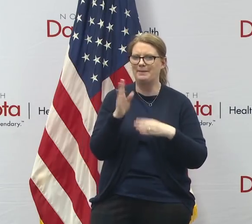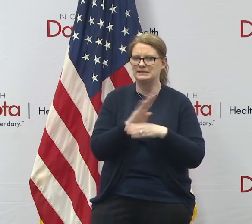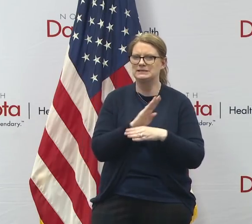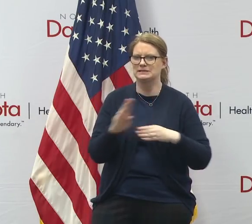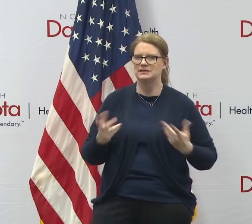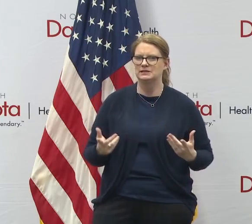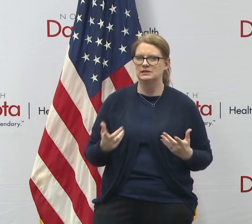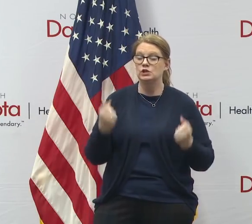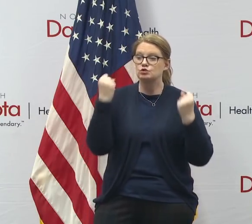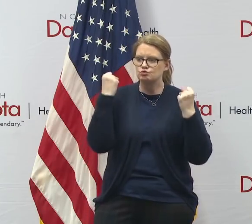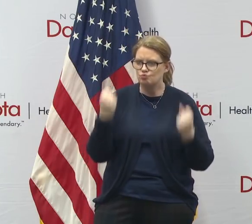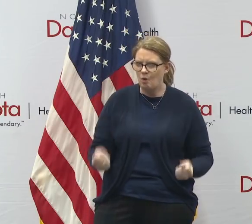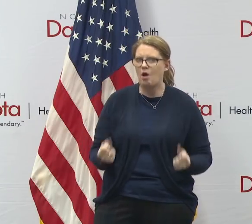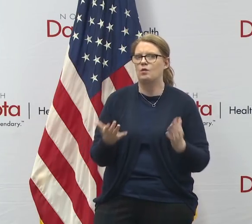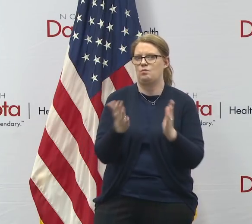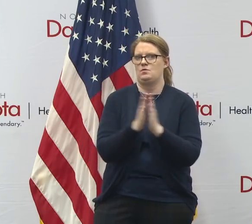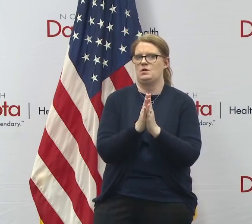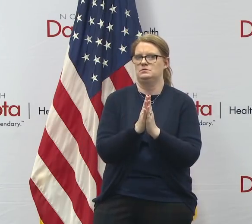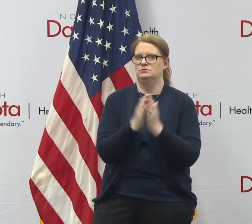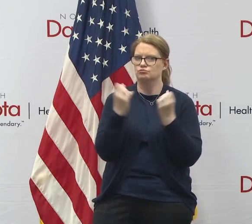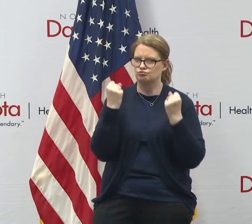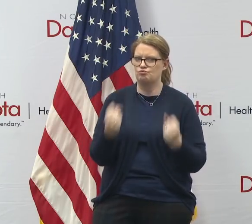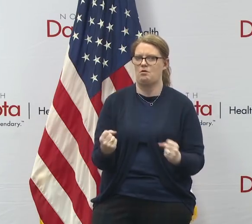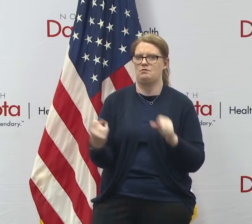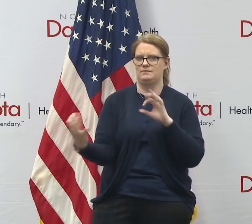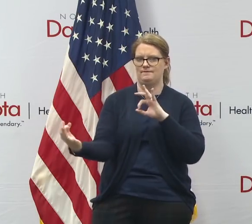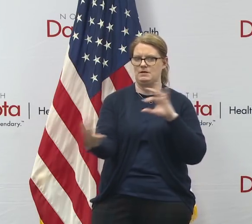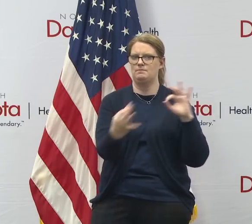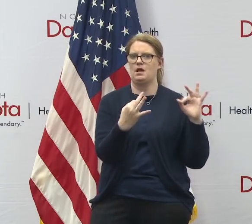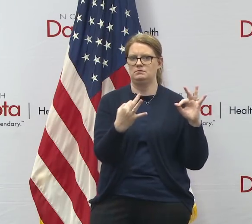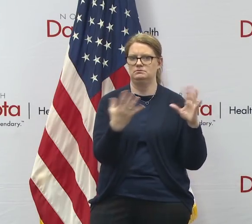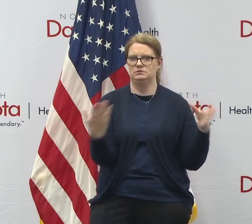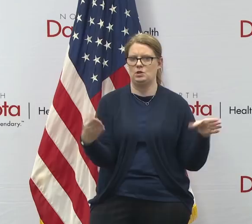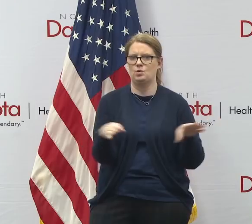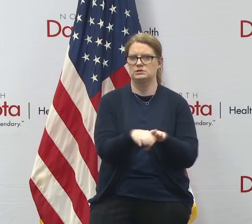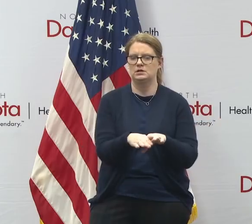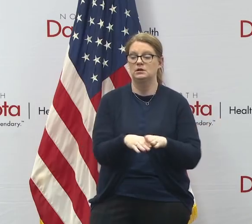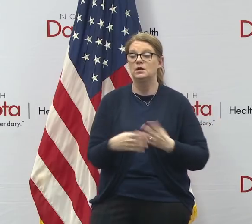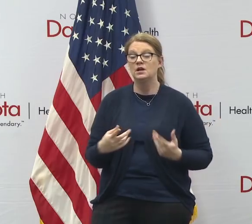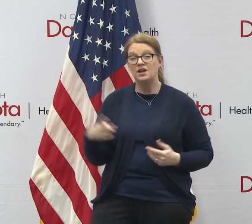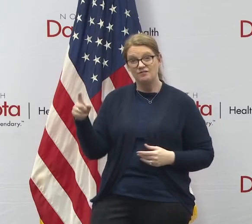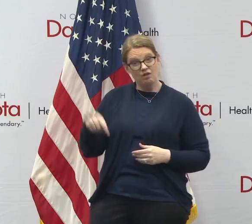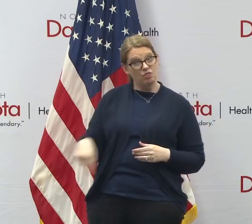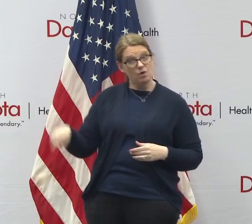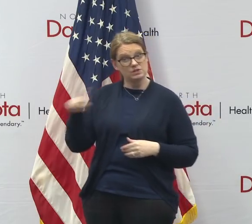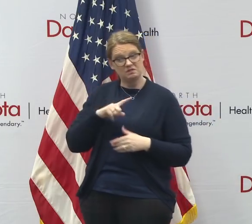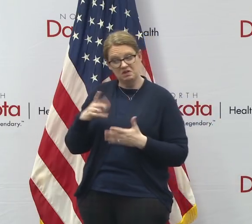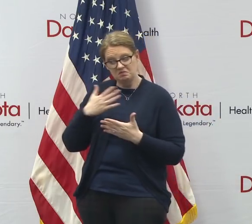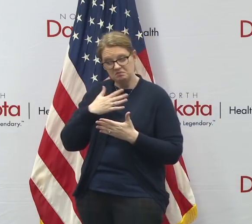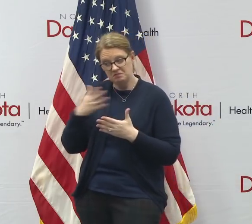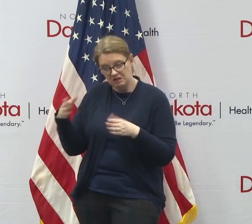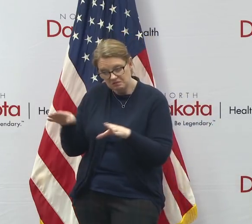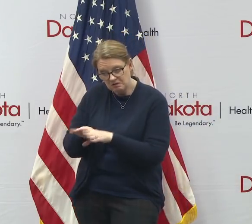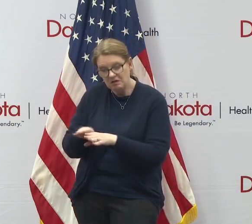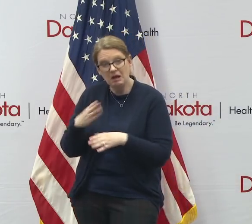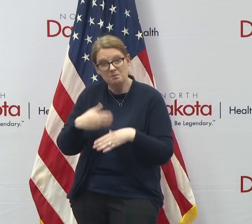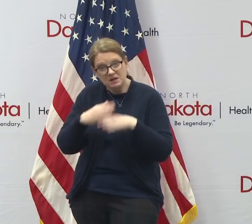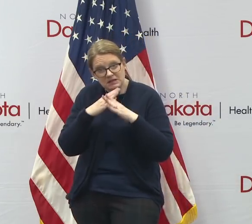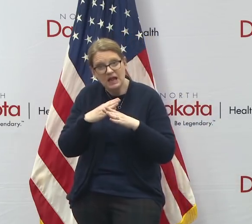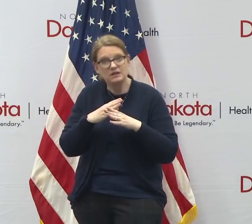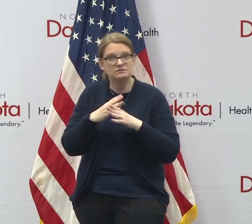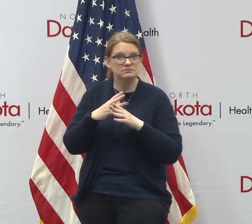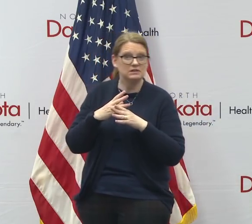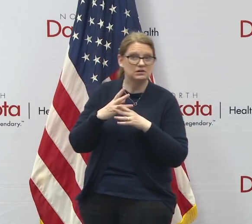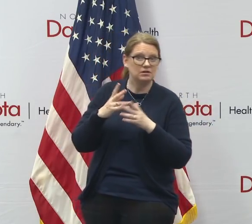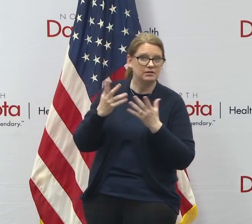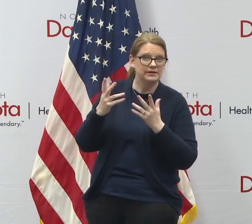strong requests for us to move this. And again, we appreciate those business owners that had already taken steps to protect their workers and